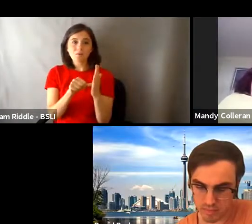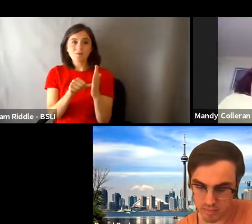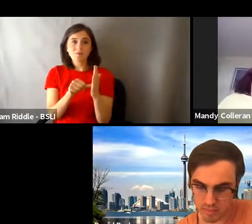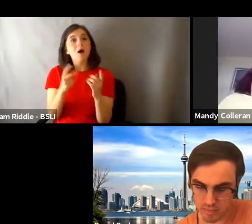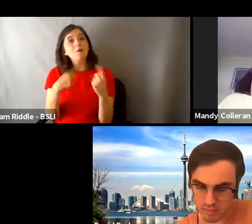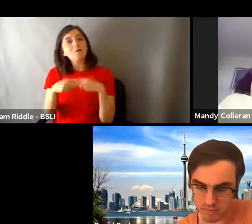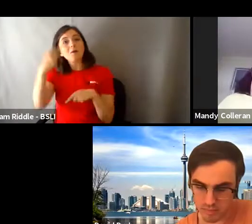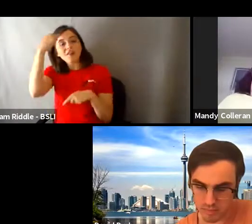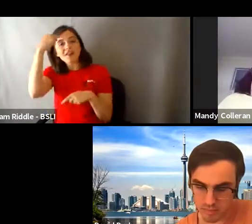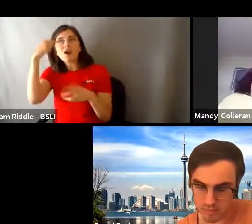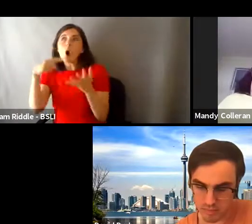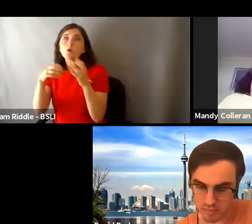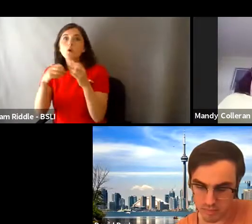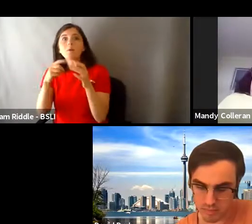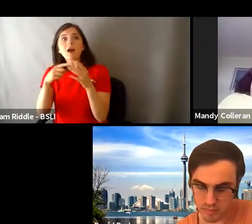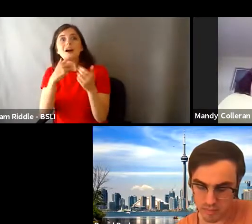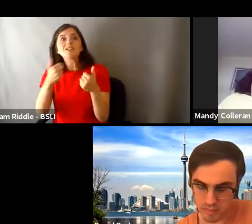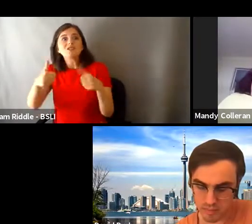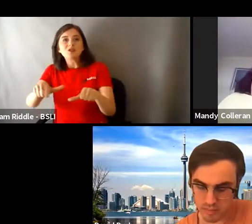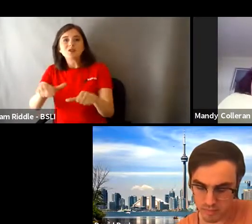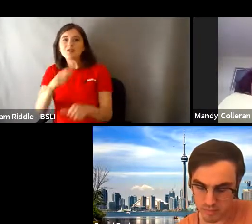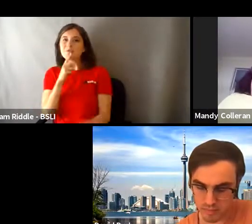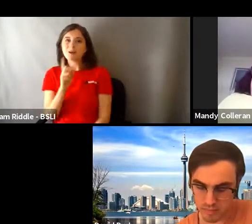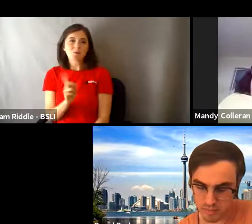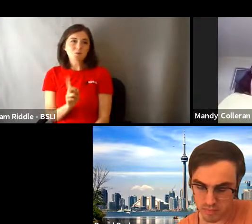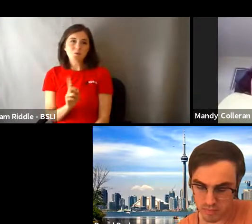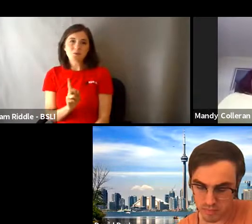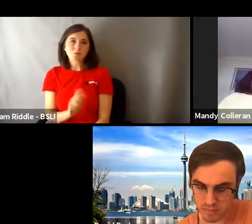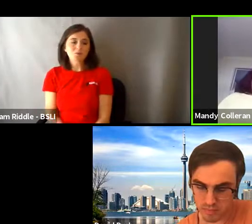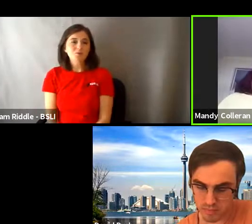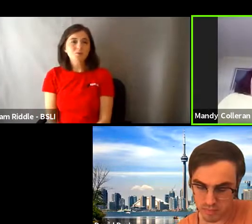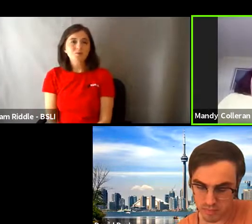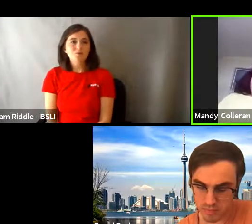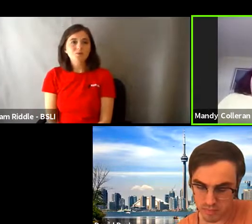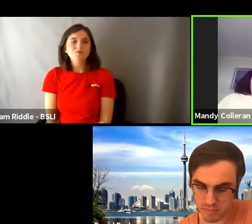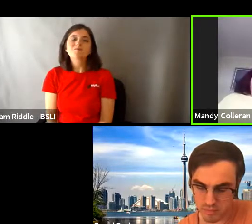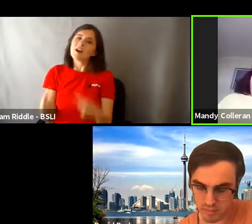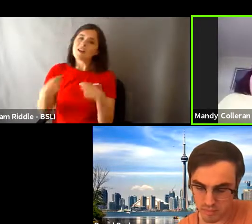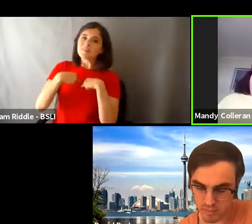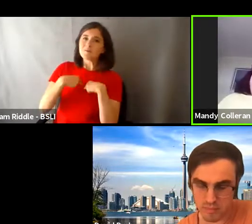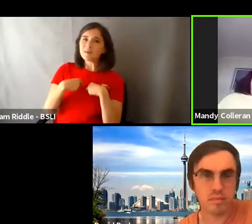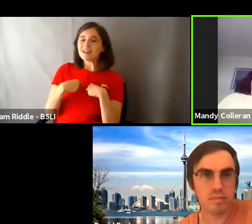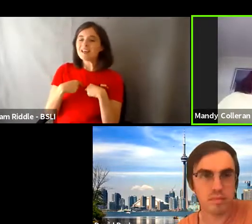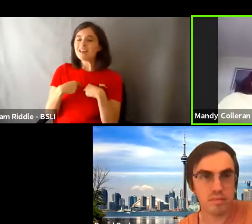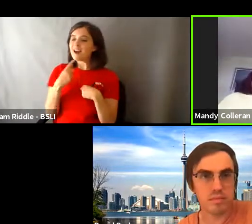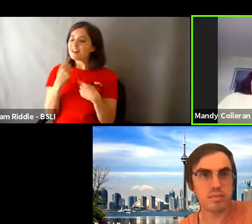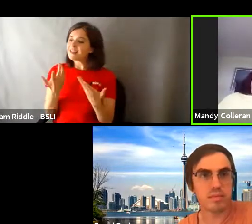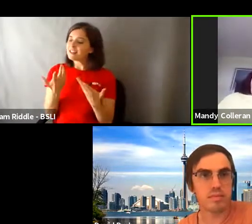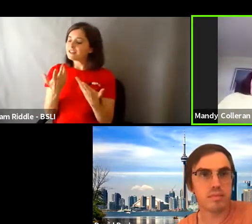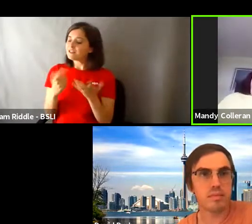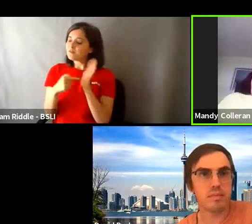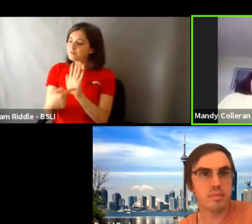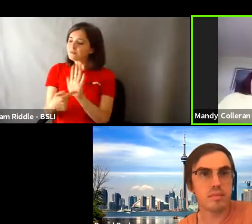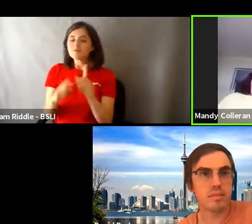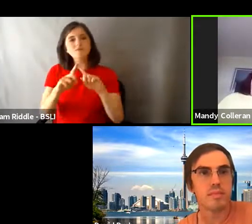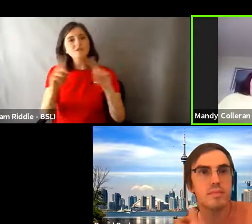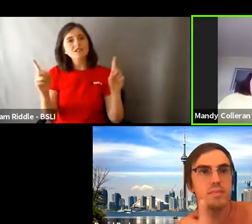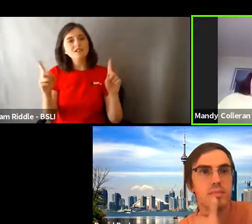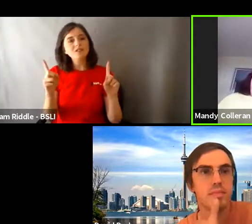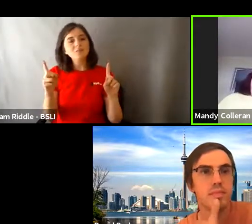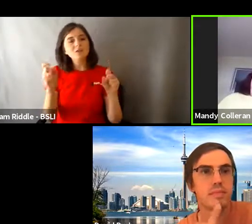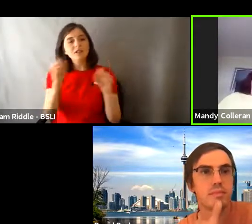is the solution. And I don't think it is. Mm-hmm. I think for me, it points to the difference actually between the notion